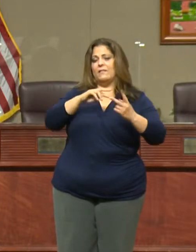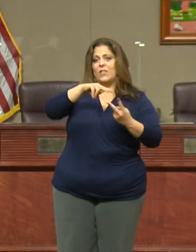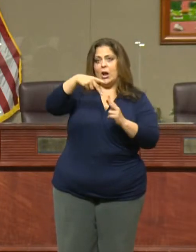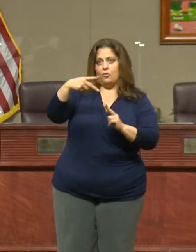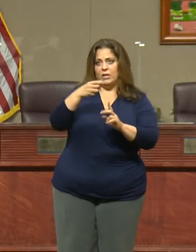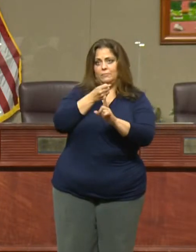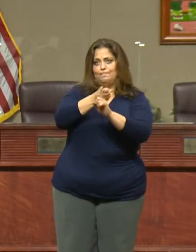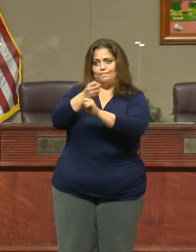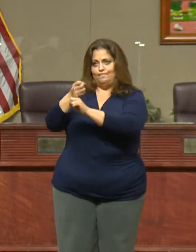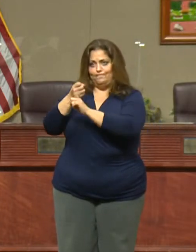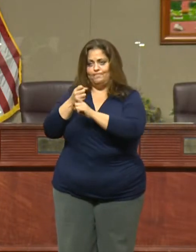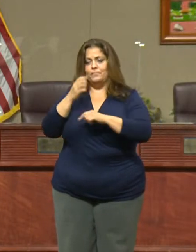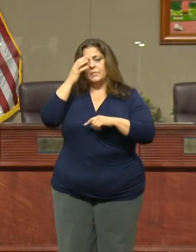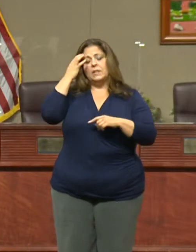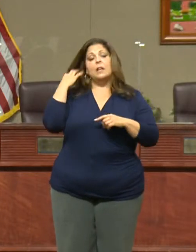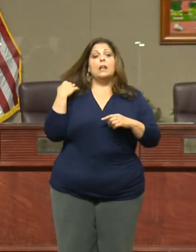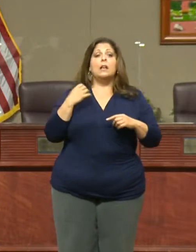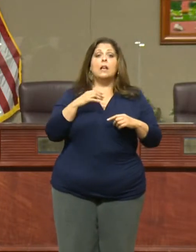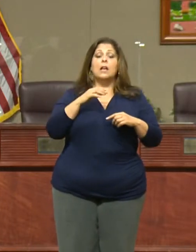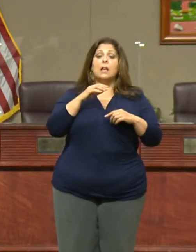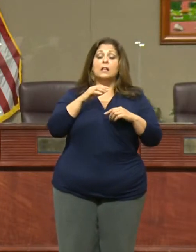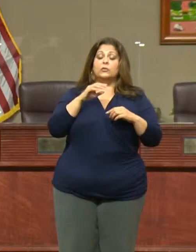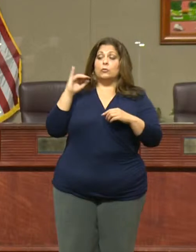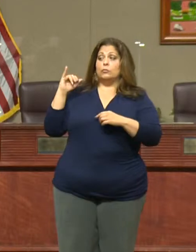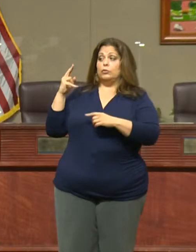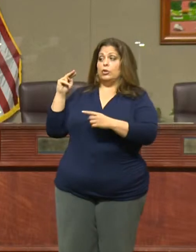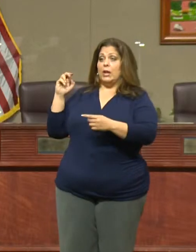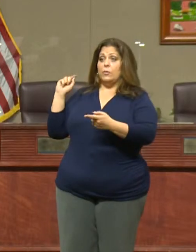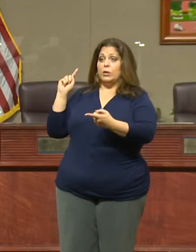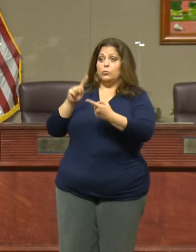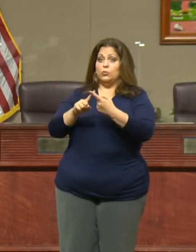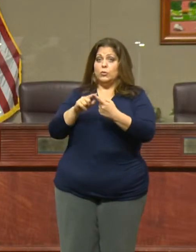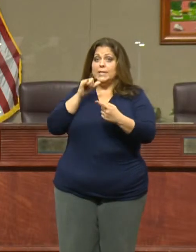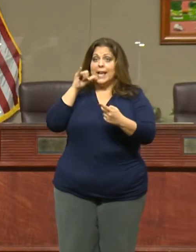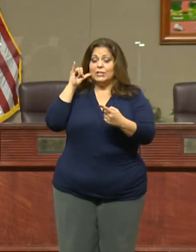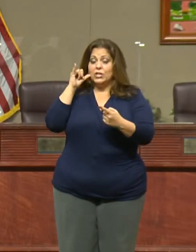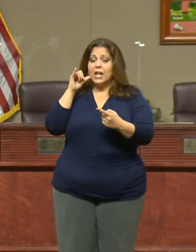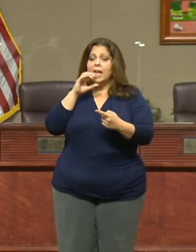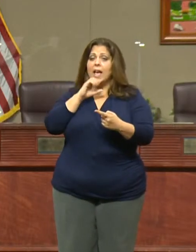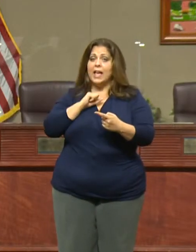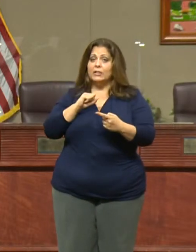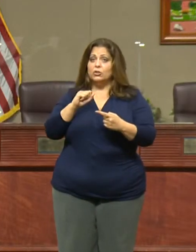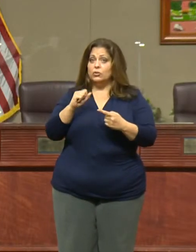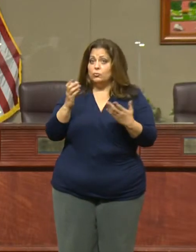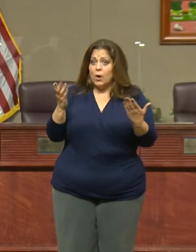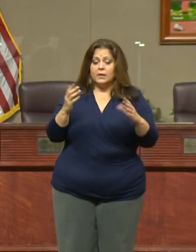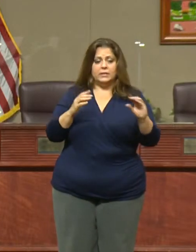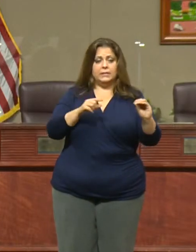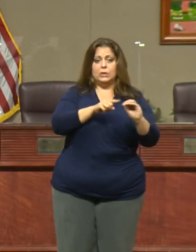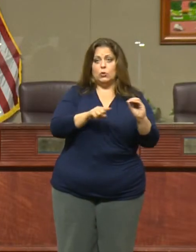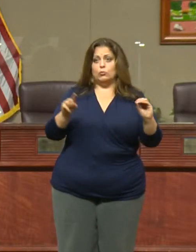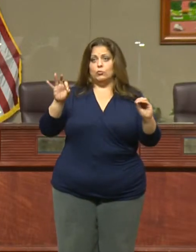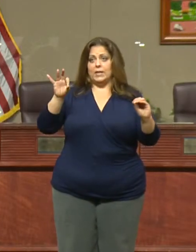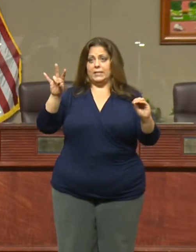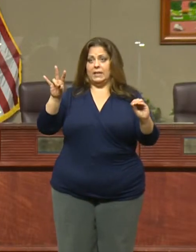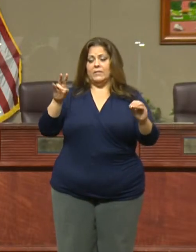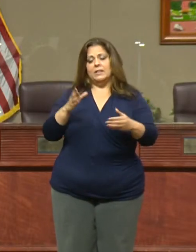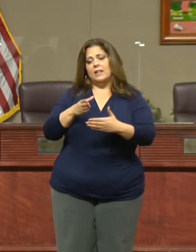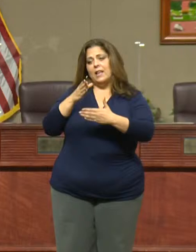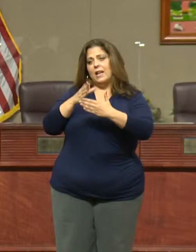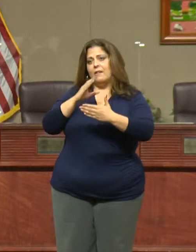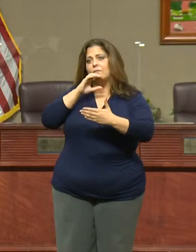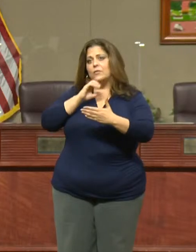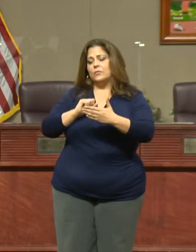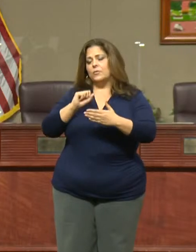from January to yesterday are from 0 to 97 years old, and the median age is